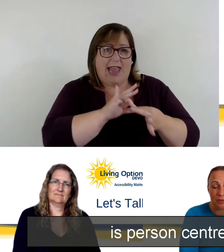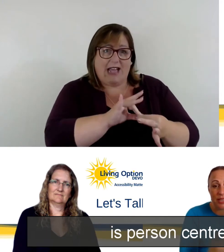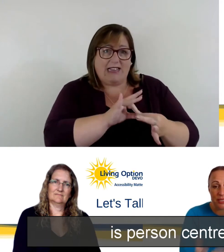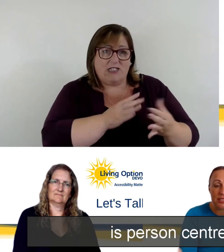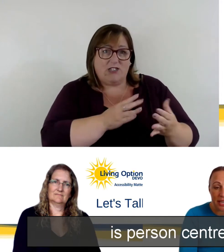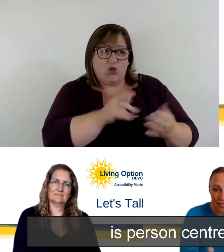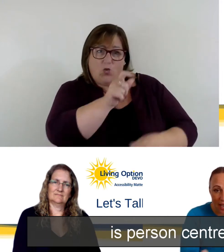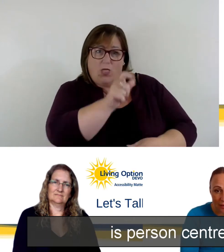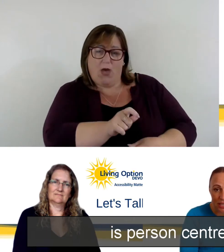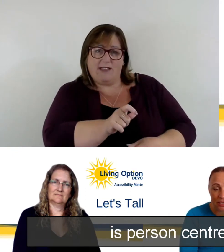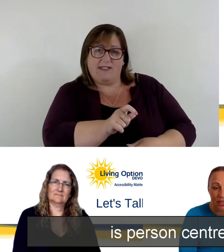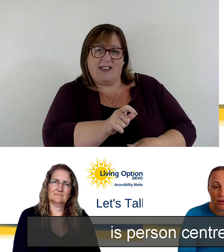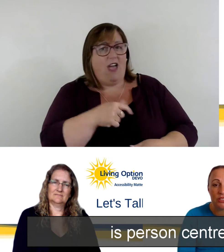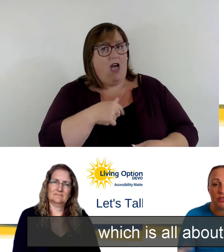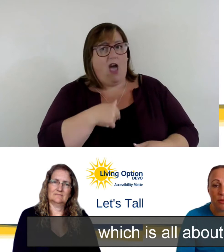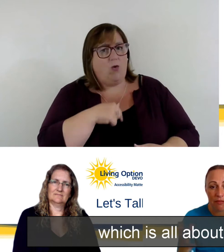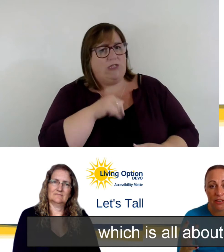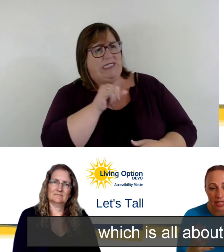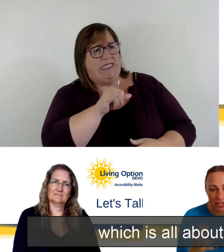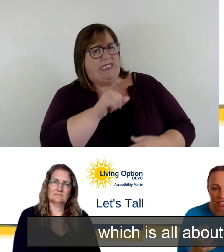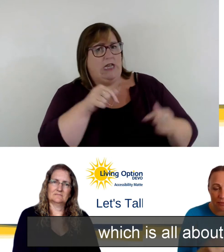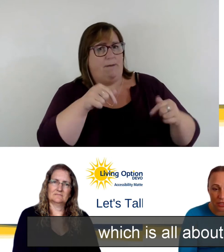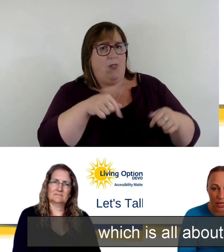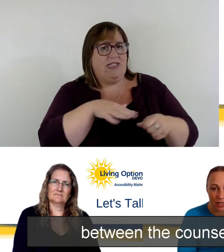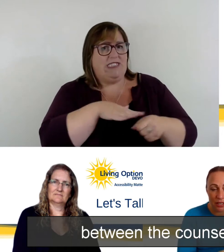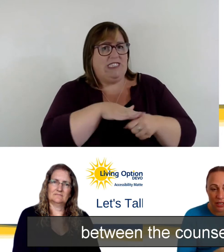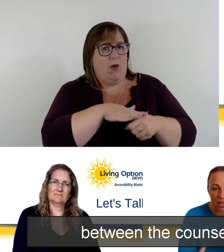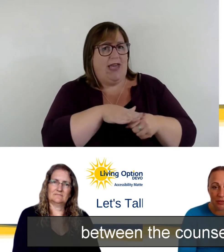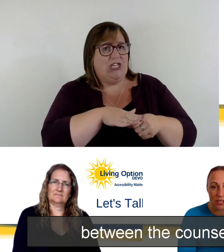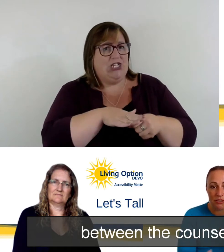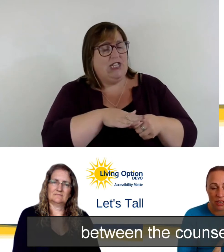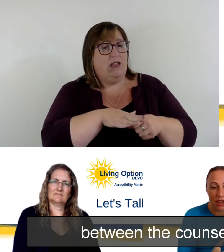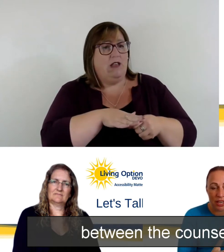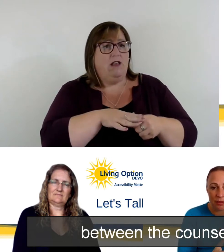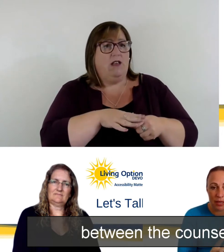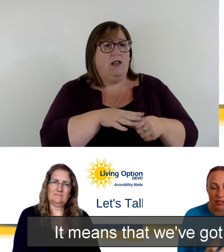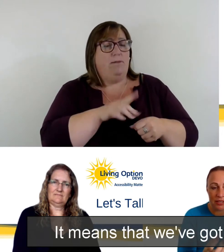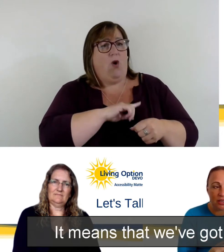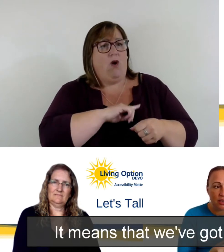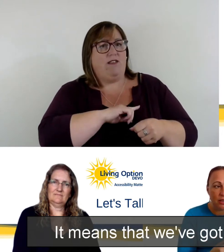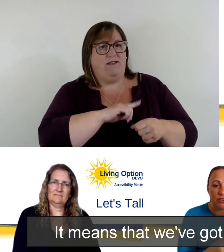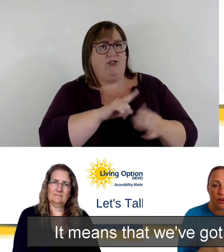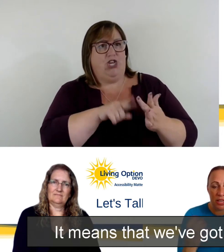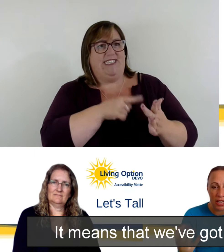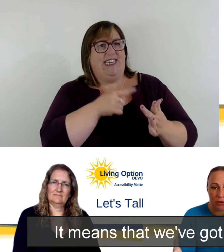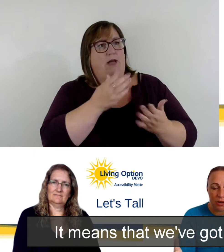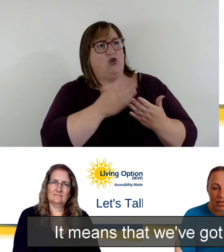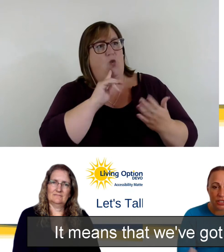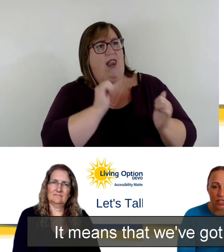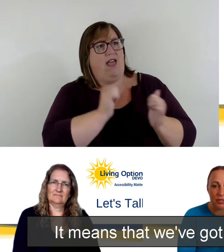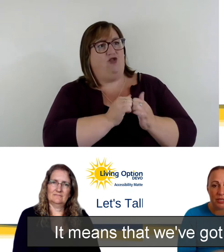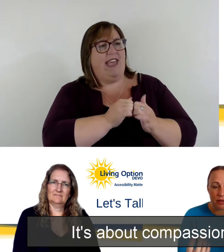does is person-centered counselling, which is all about the relationship between the counsellor and the client. It means that we've got an